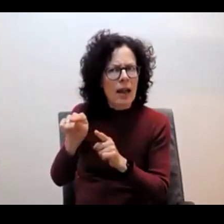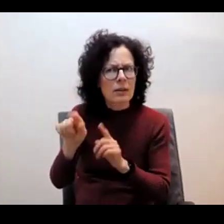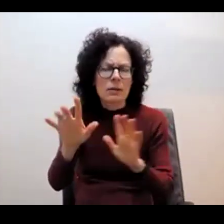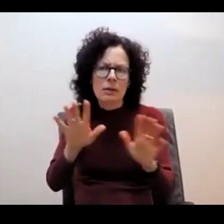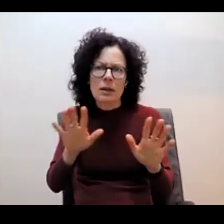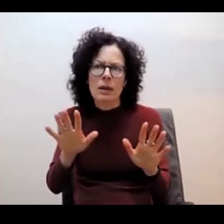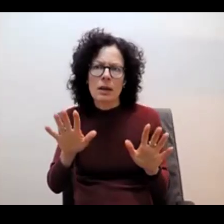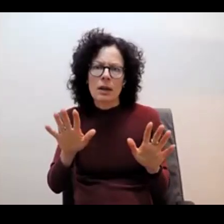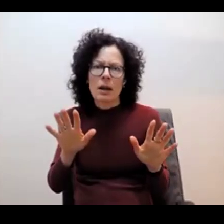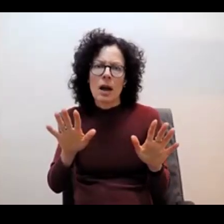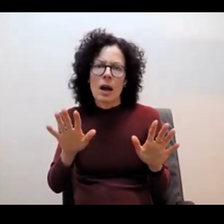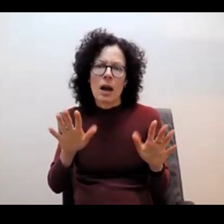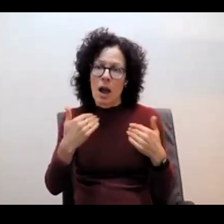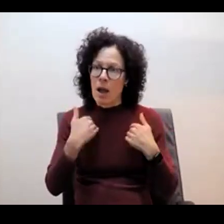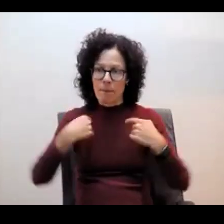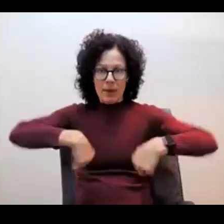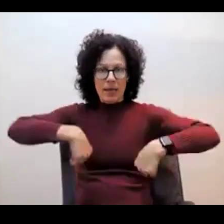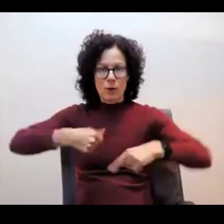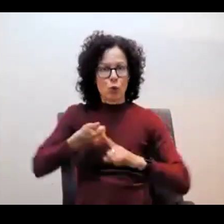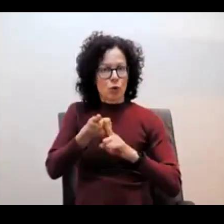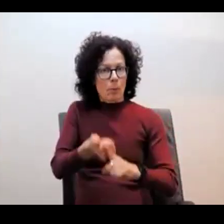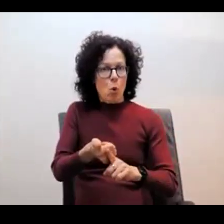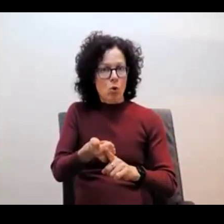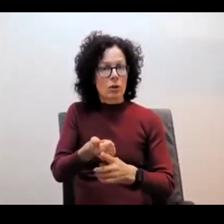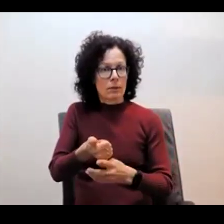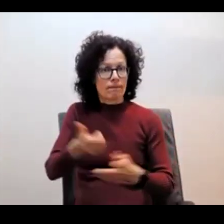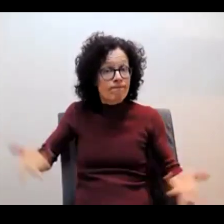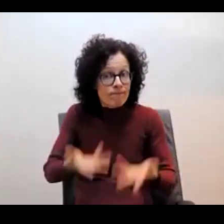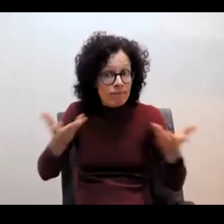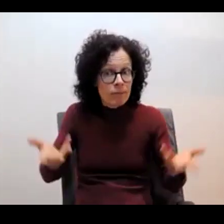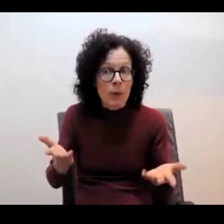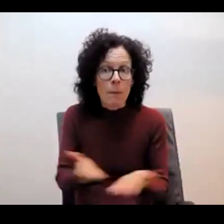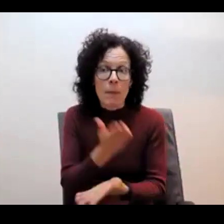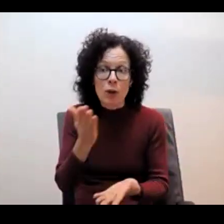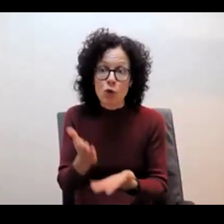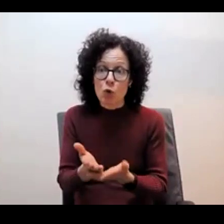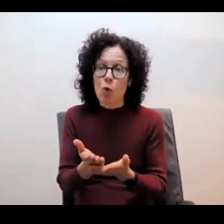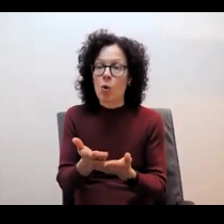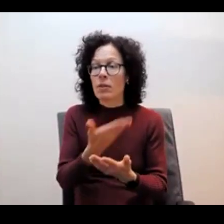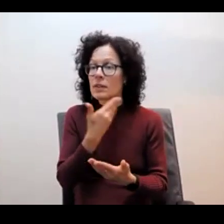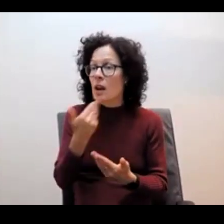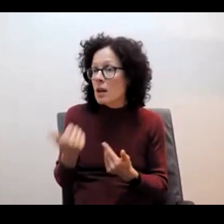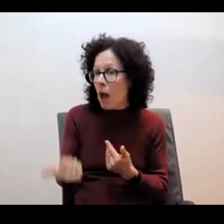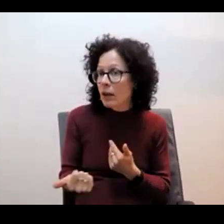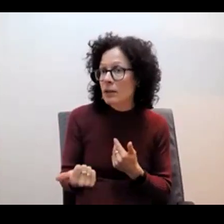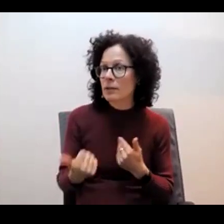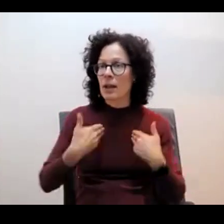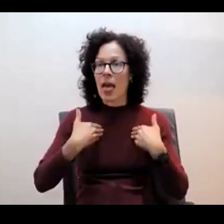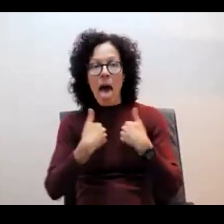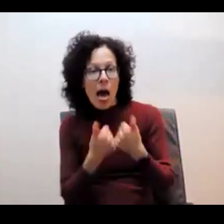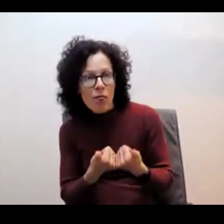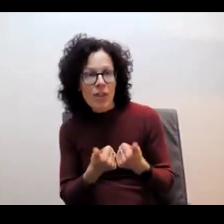and I'm here to support and make sure that we have a nice healthy